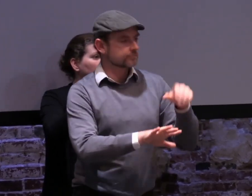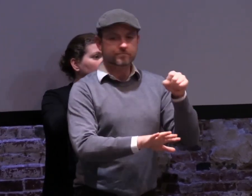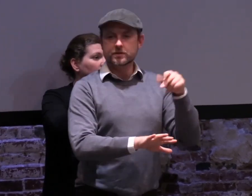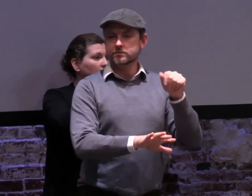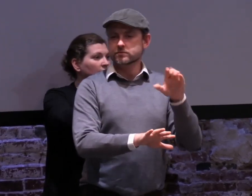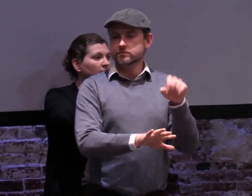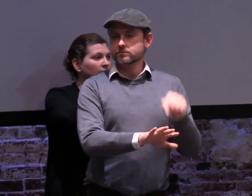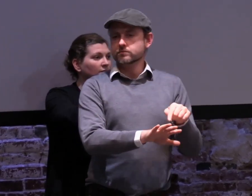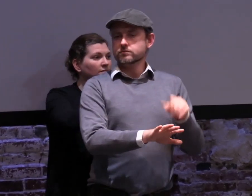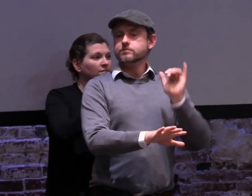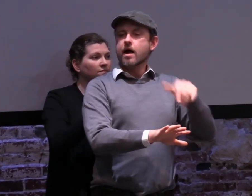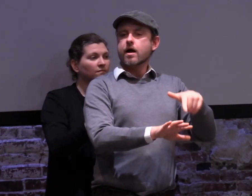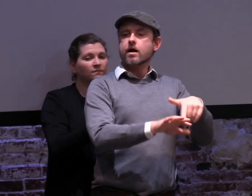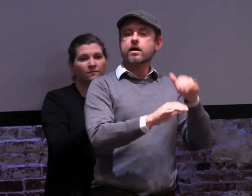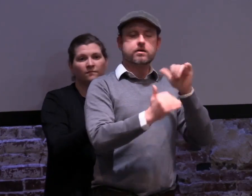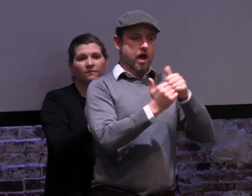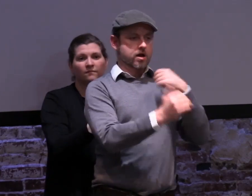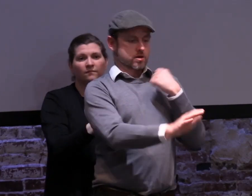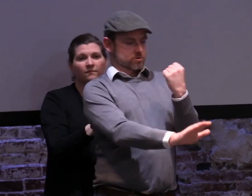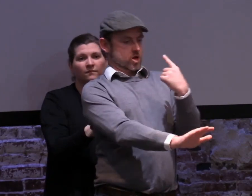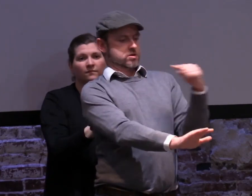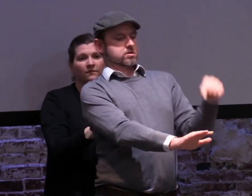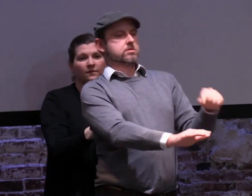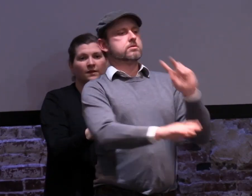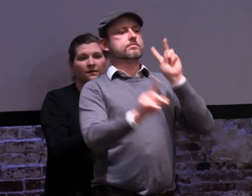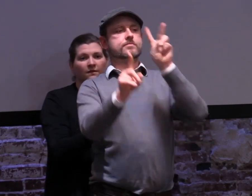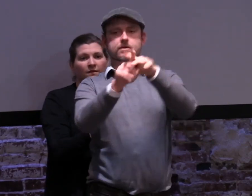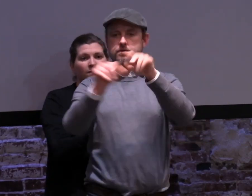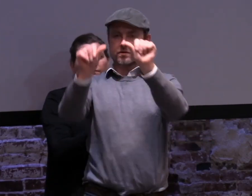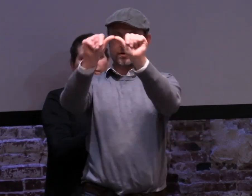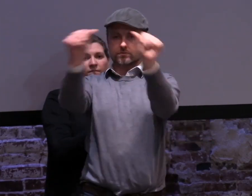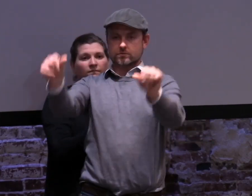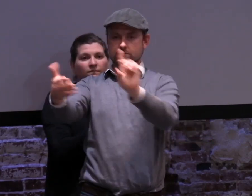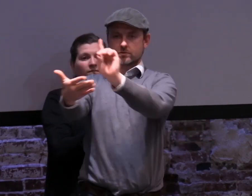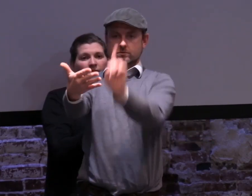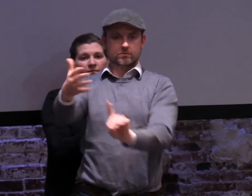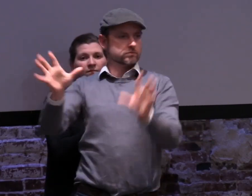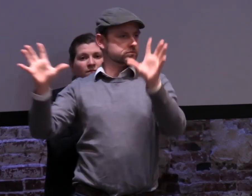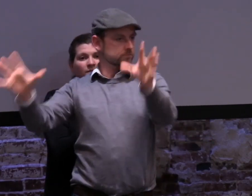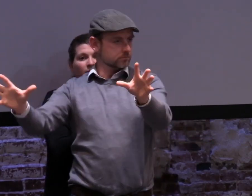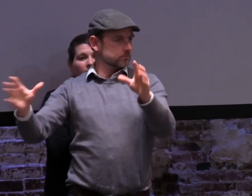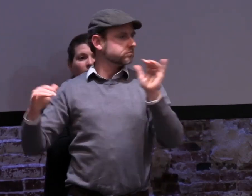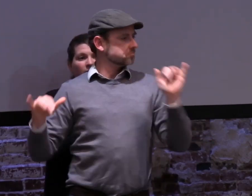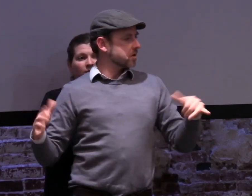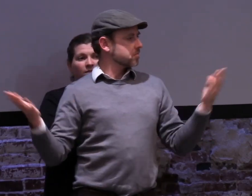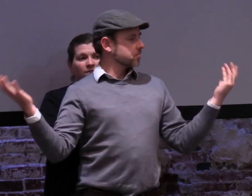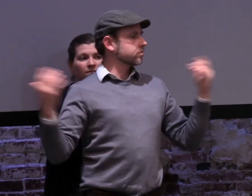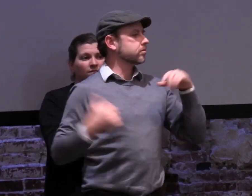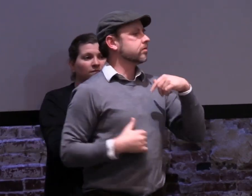and I decided and how I utilized space in that setting. The architectural